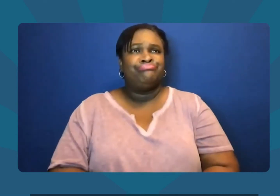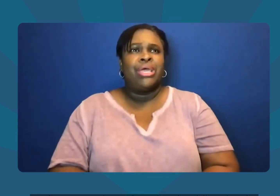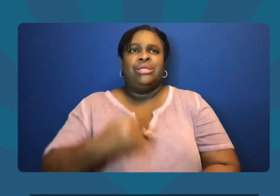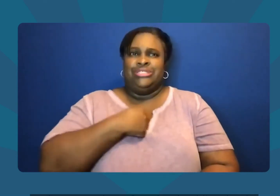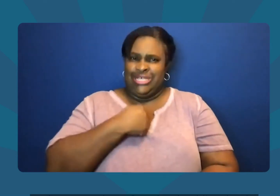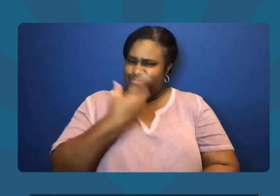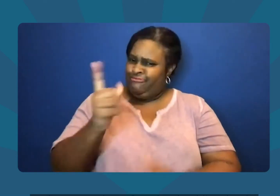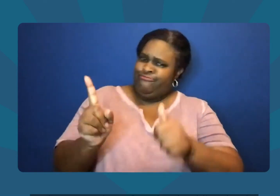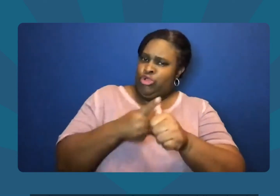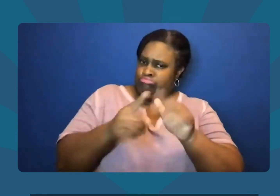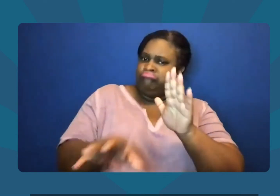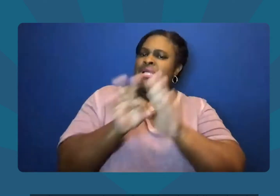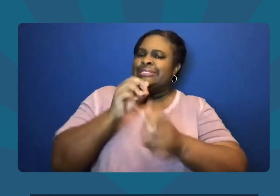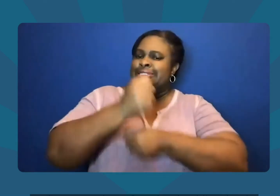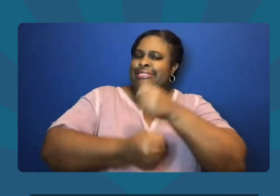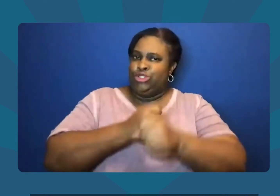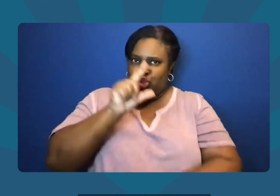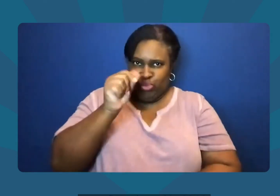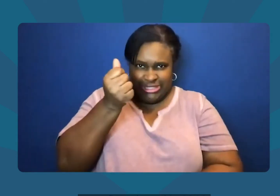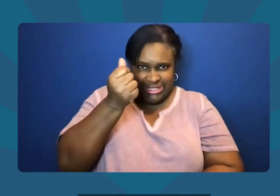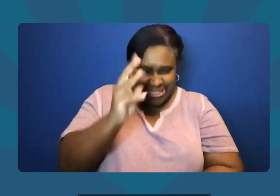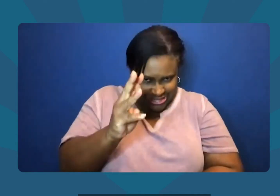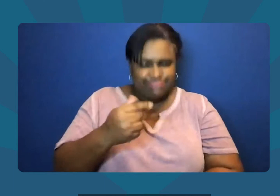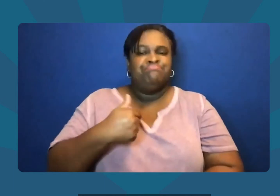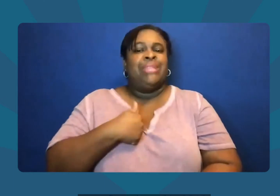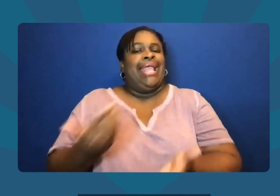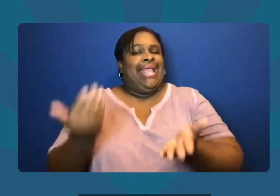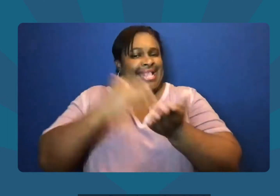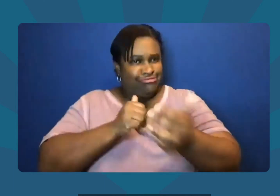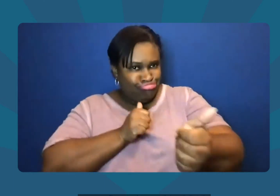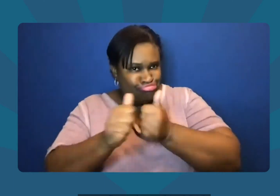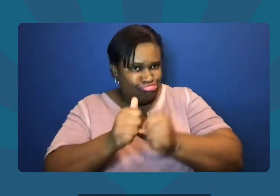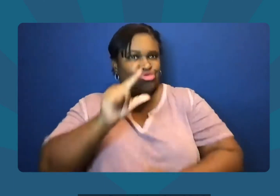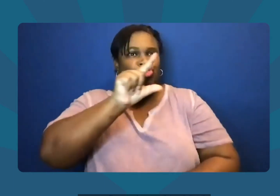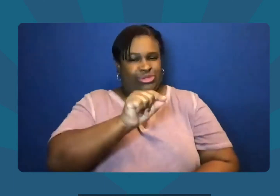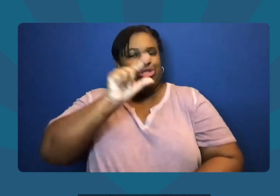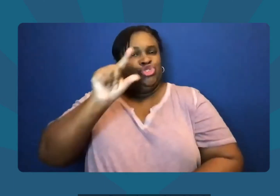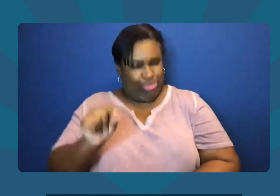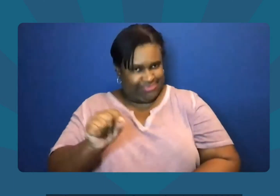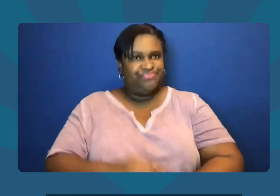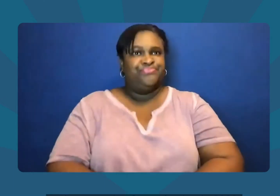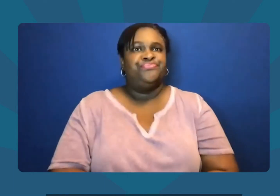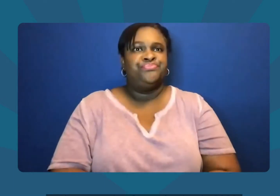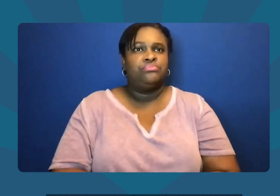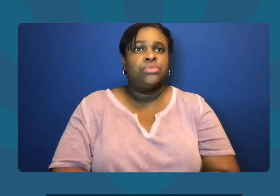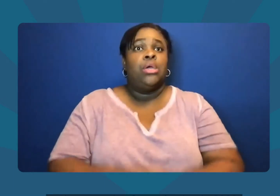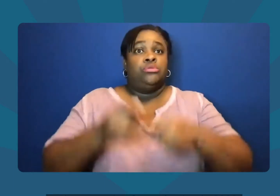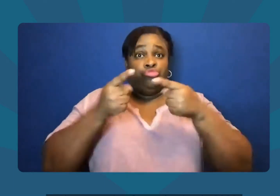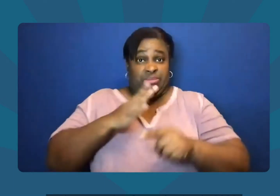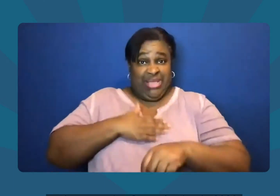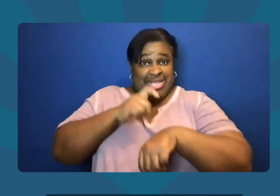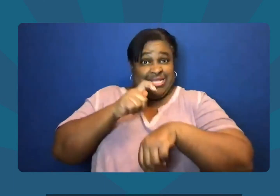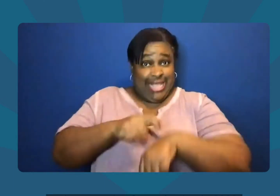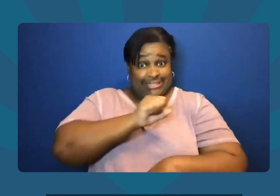of our local public schools. I was first elected in 2016 and am running for re-election